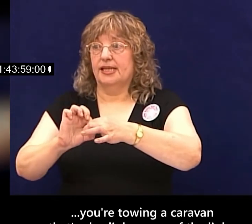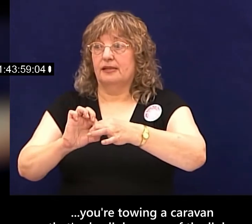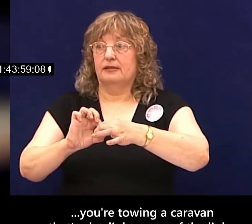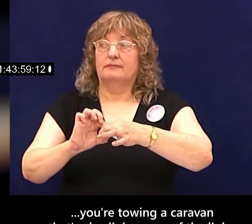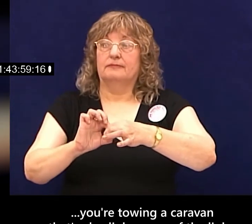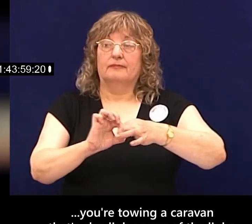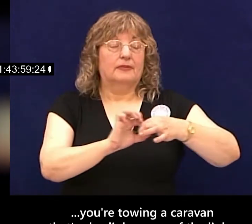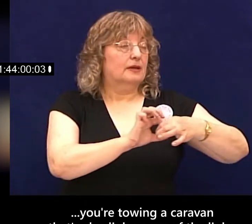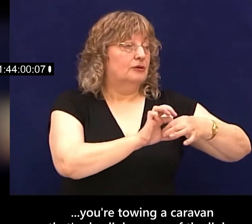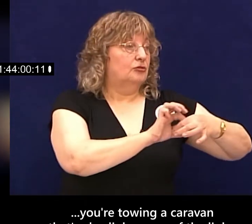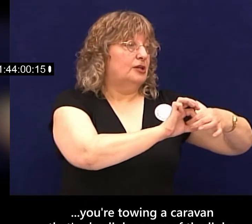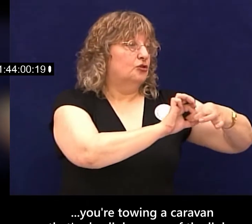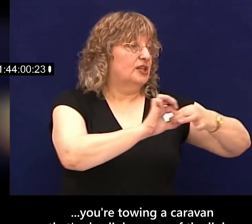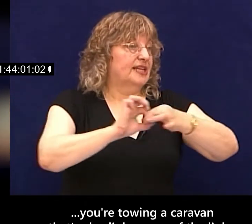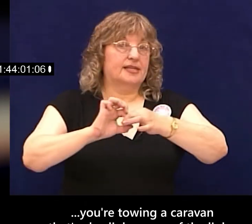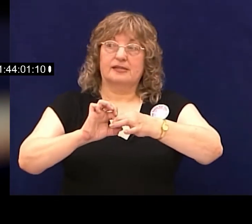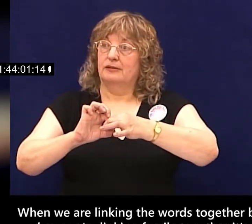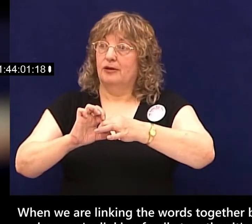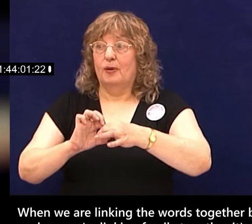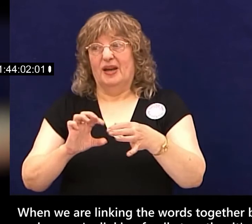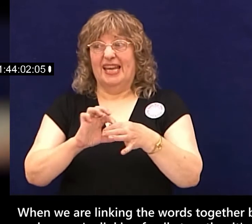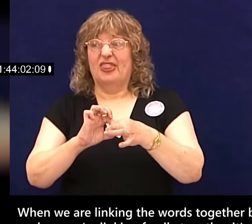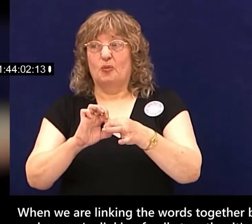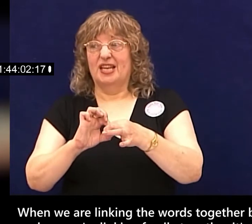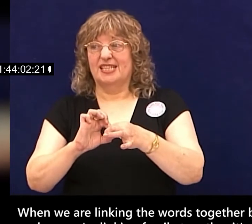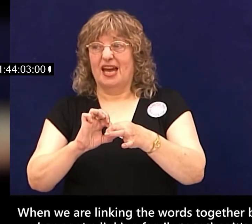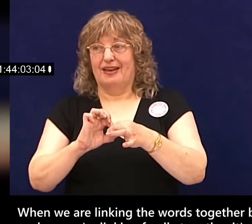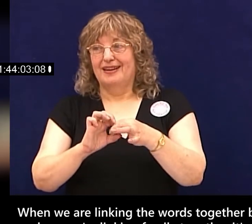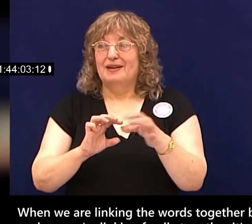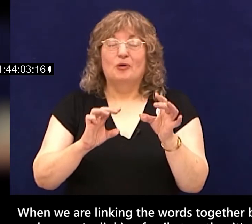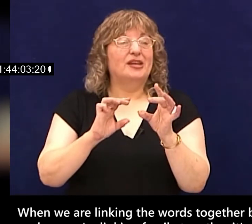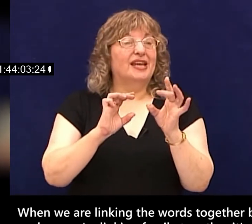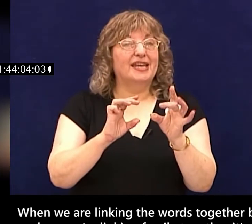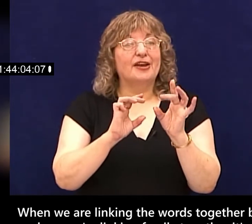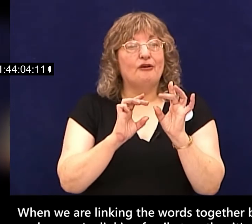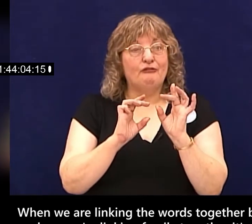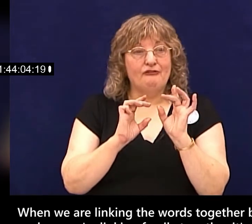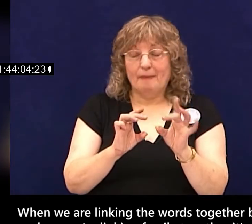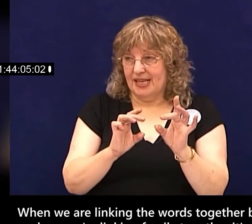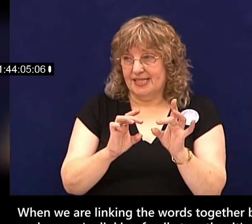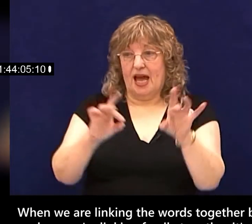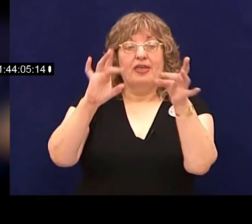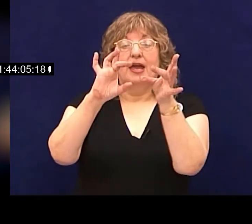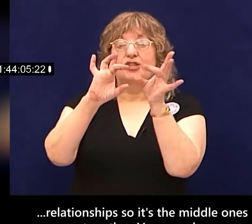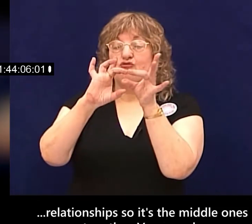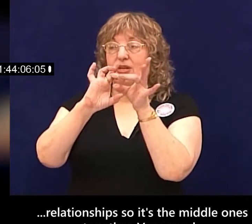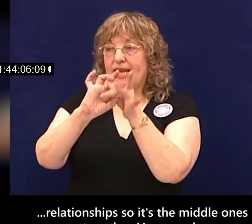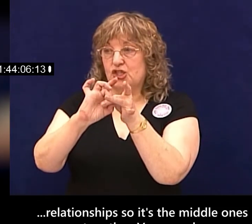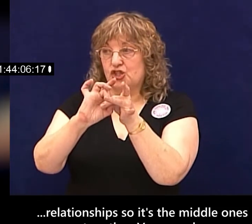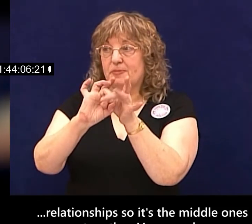link. Or any other links. Well, we're linking the words together. But when you're linking family together, it's relationships, so